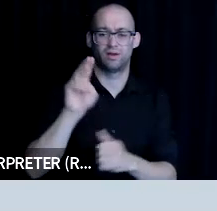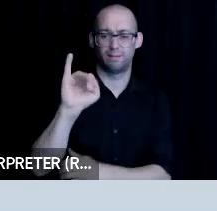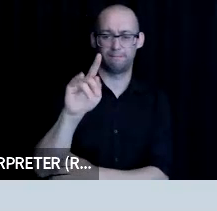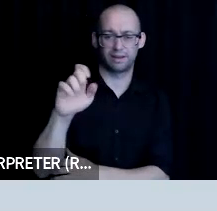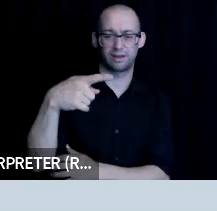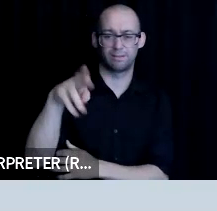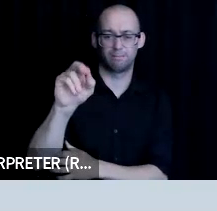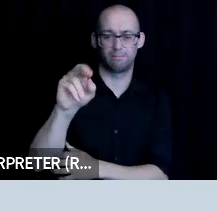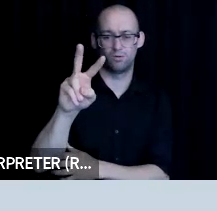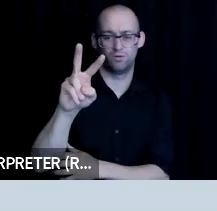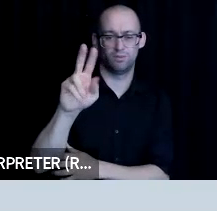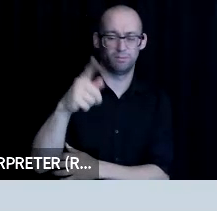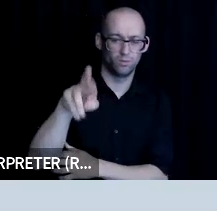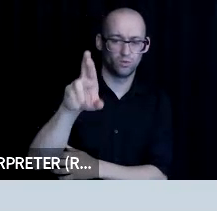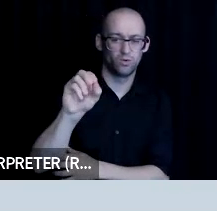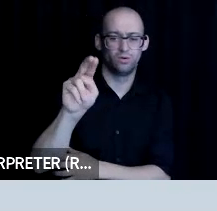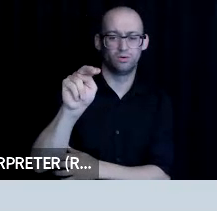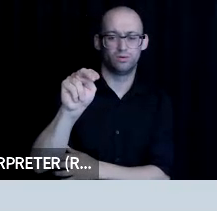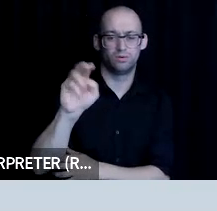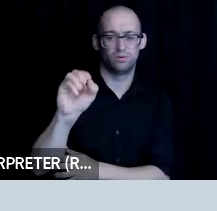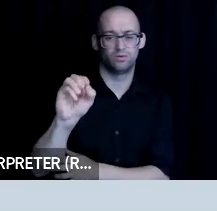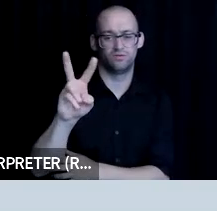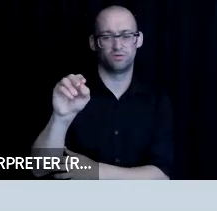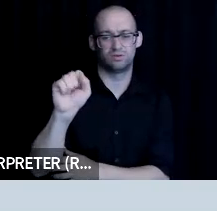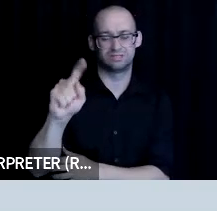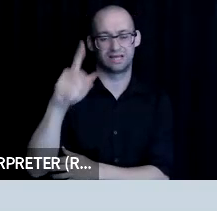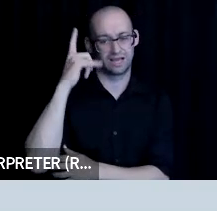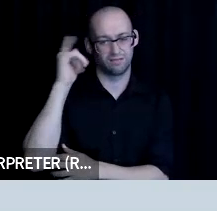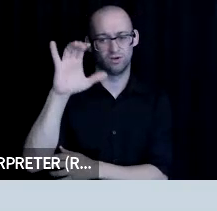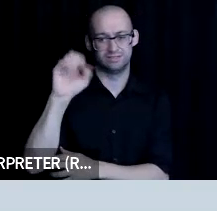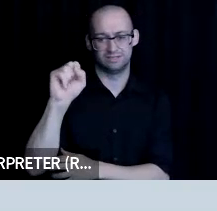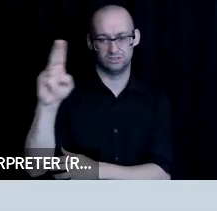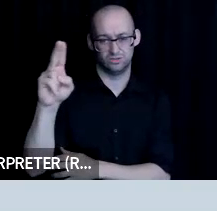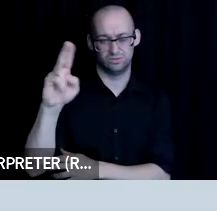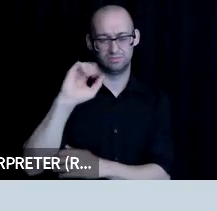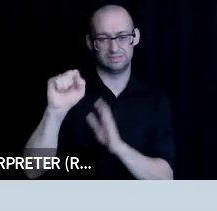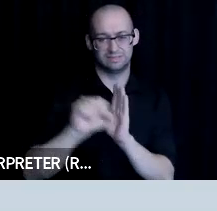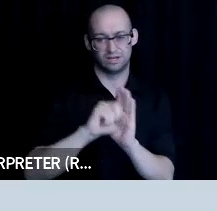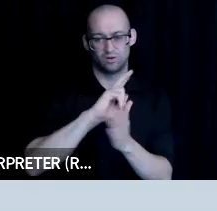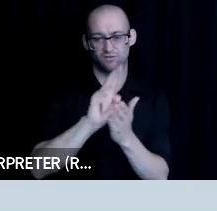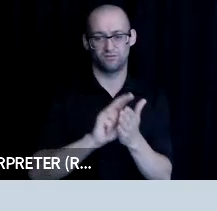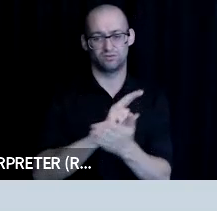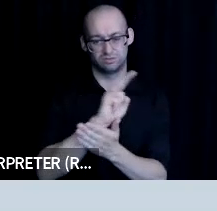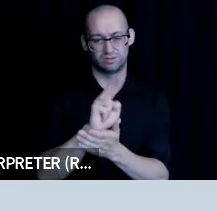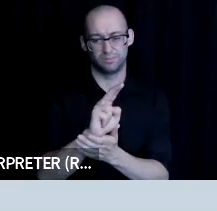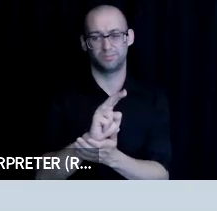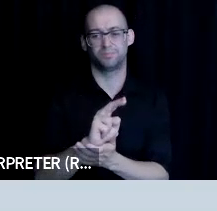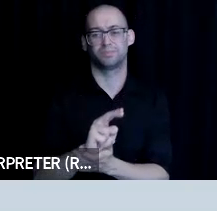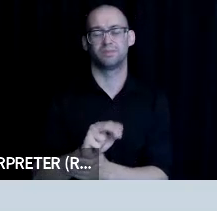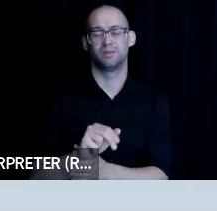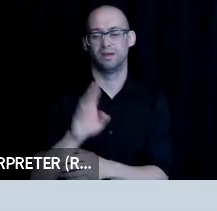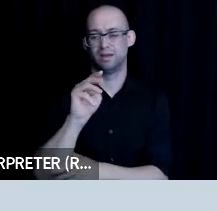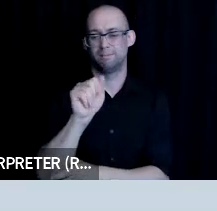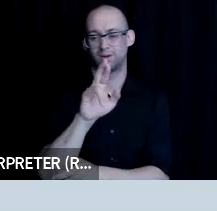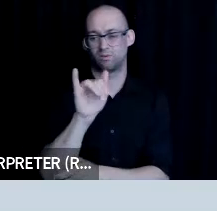from CSU, California State University, Dr. Chelsea Pham with Hartnell College, Marianne